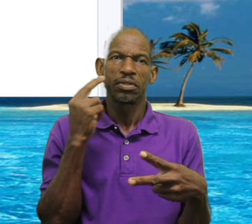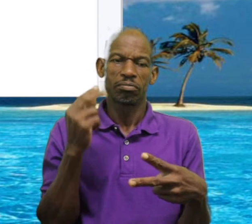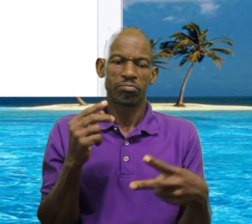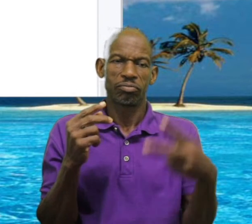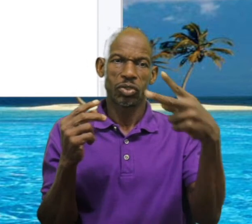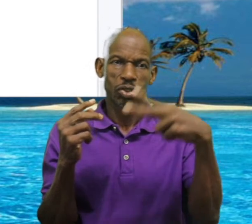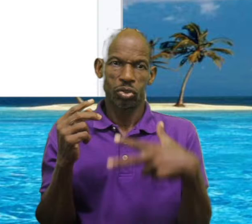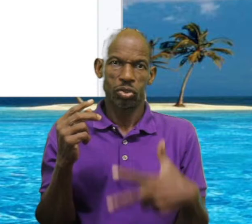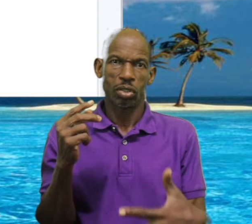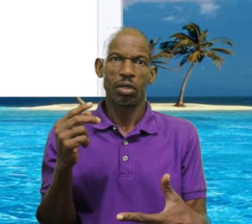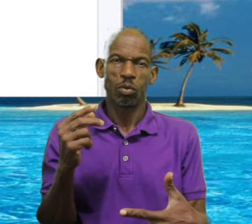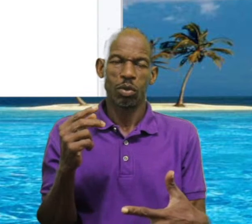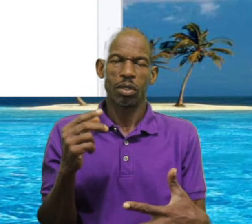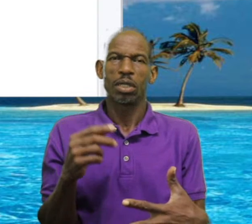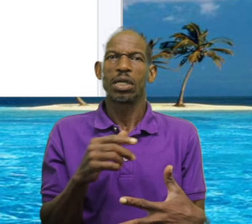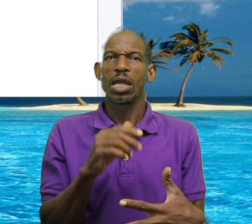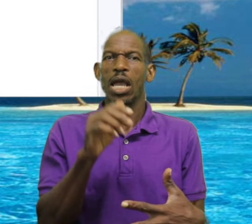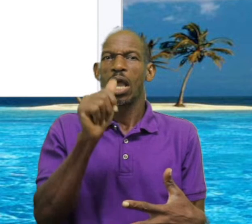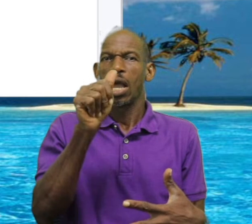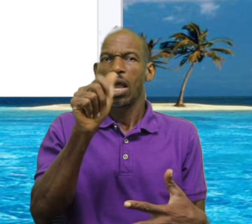Adjective.